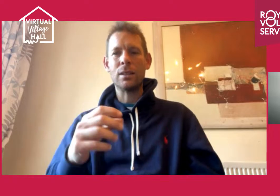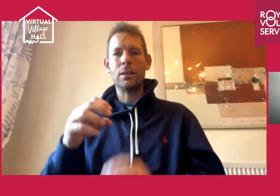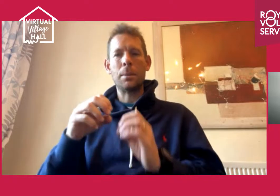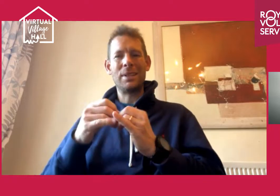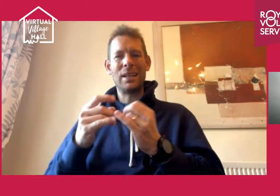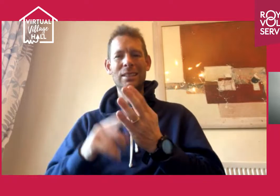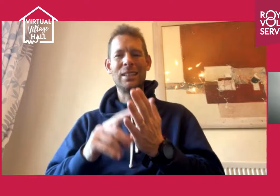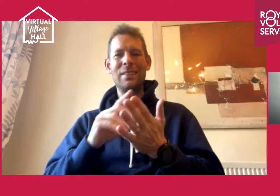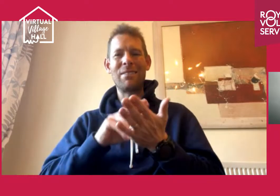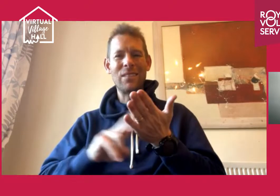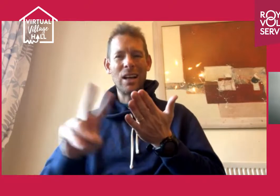have.